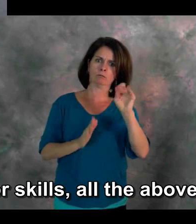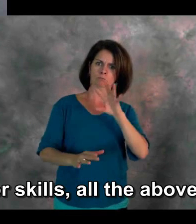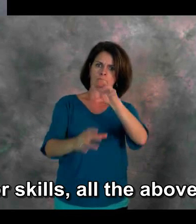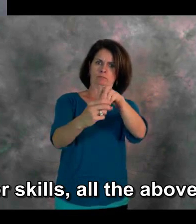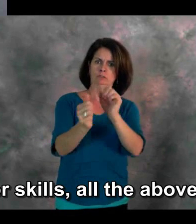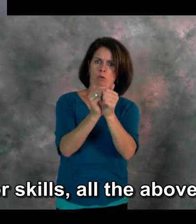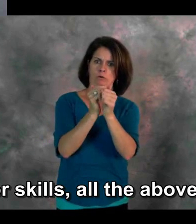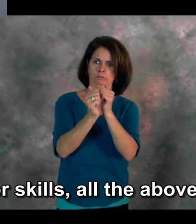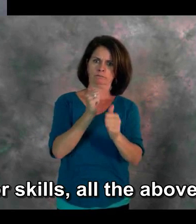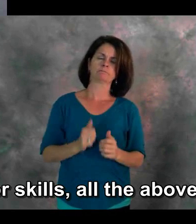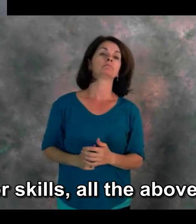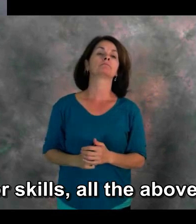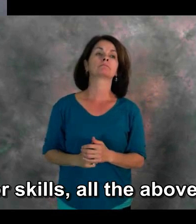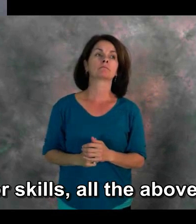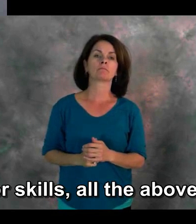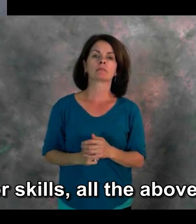above.